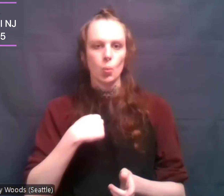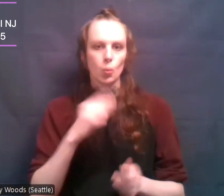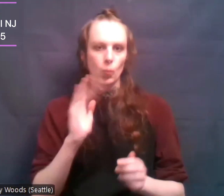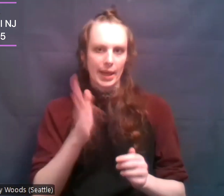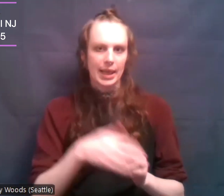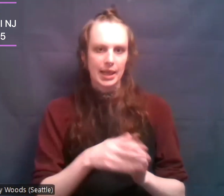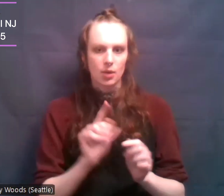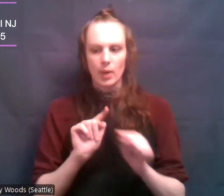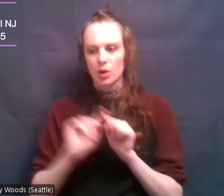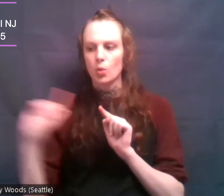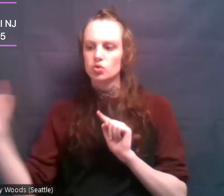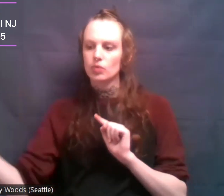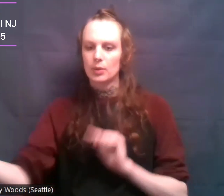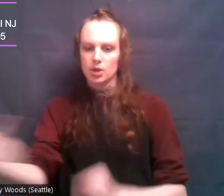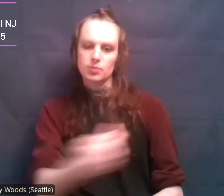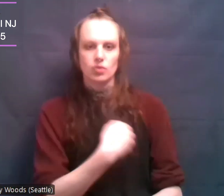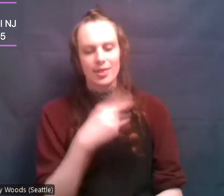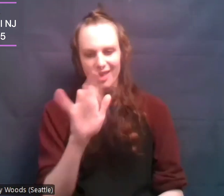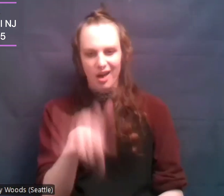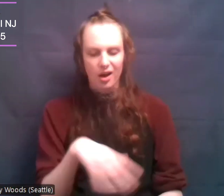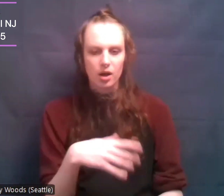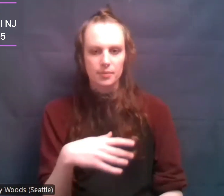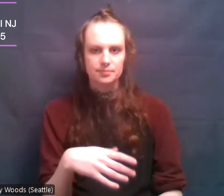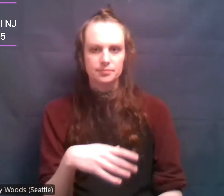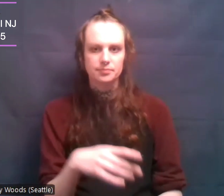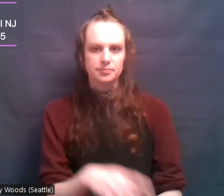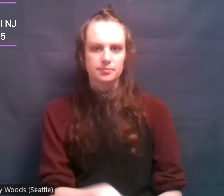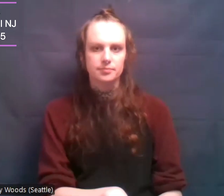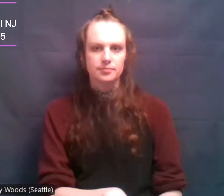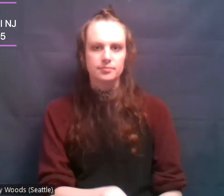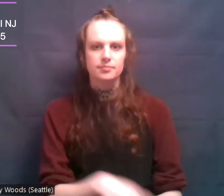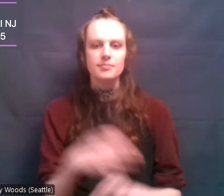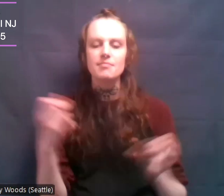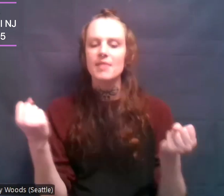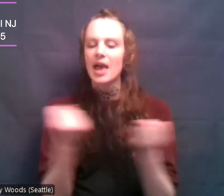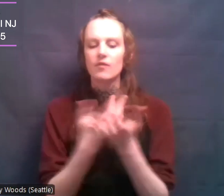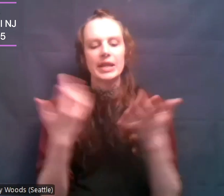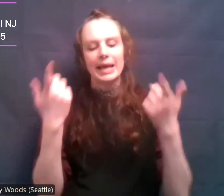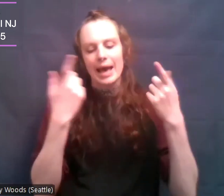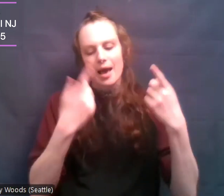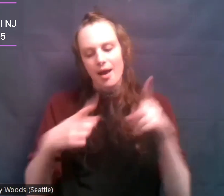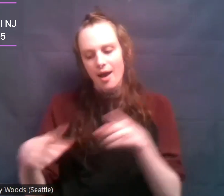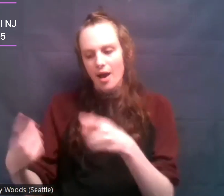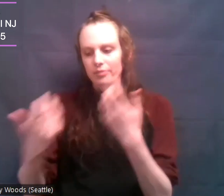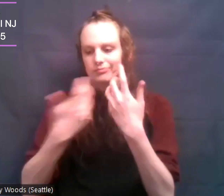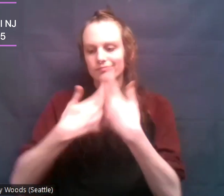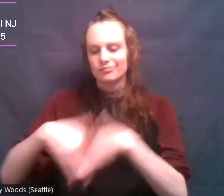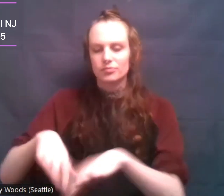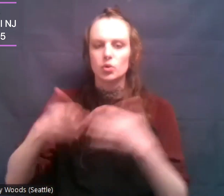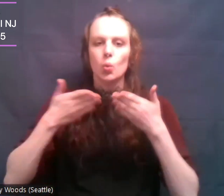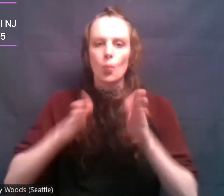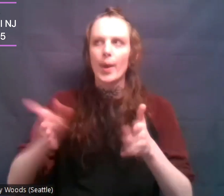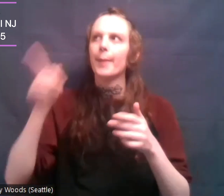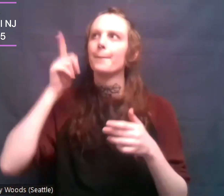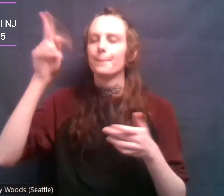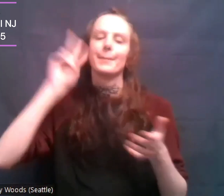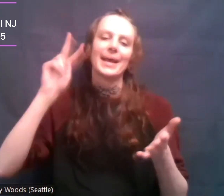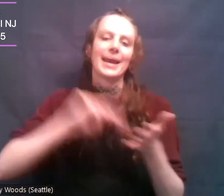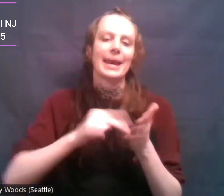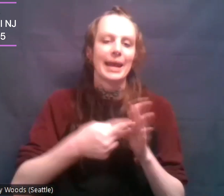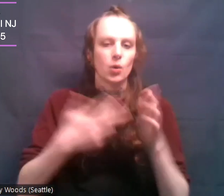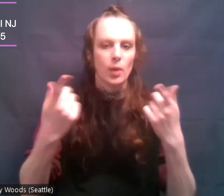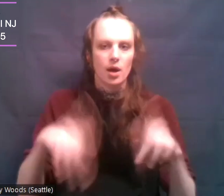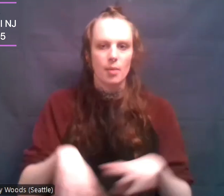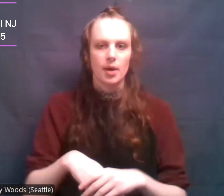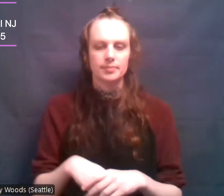everything's going to happen for me the way that it's, intended to happen. It's just like, am I being the best version of